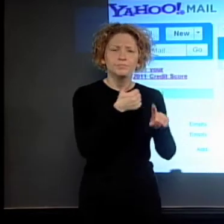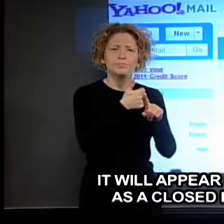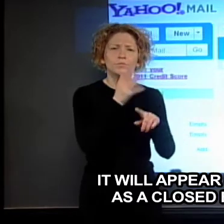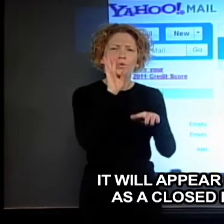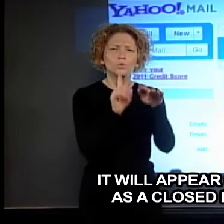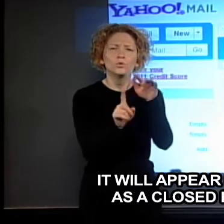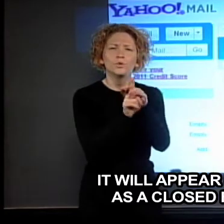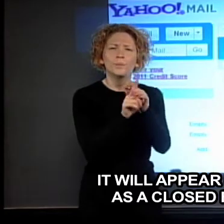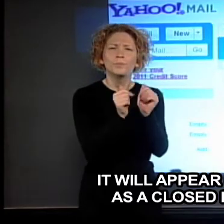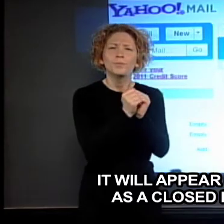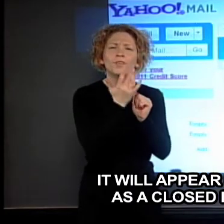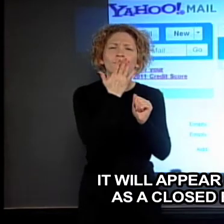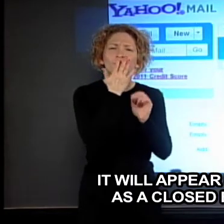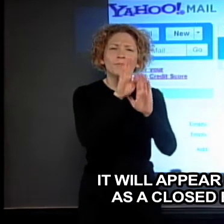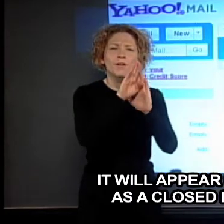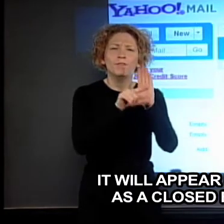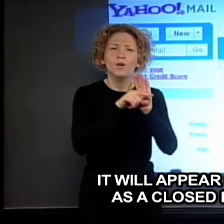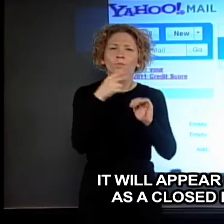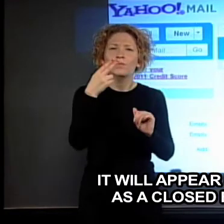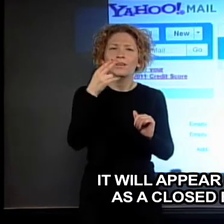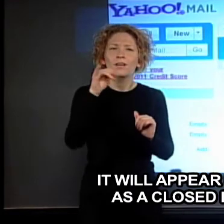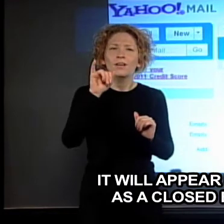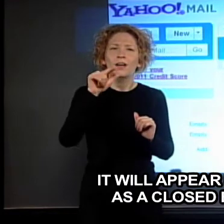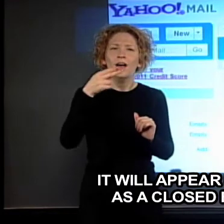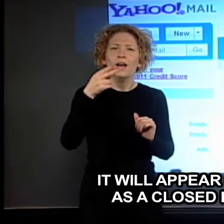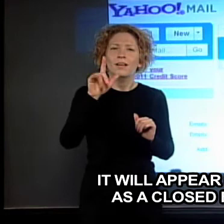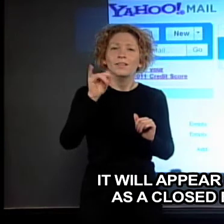It will appear and highlighted as a closed envelope.